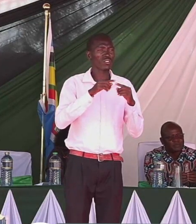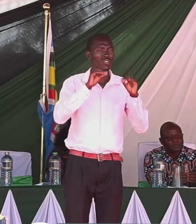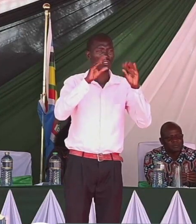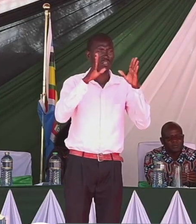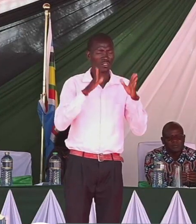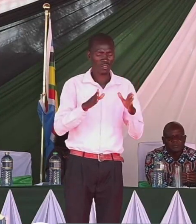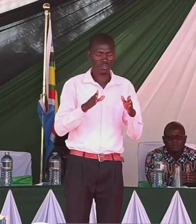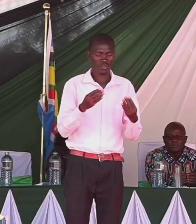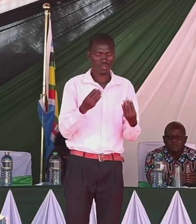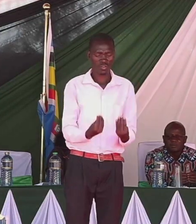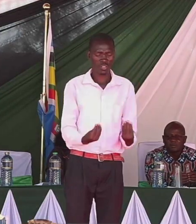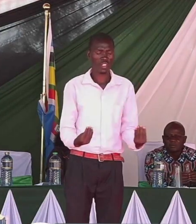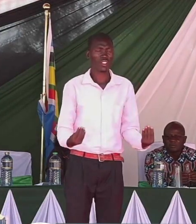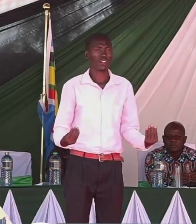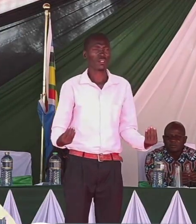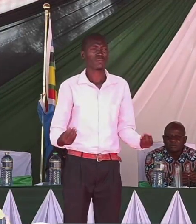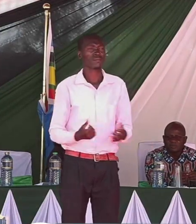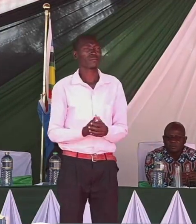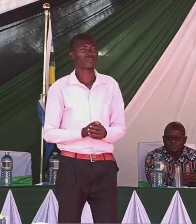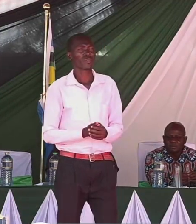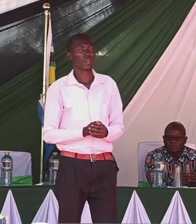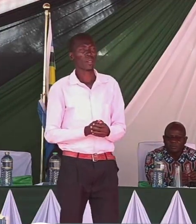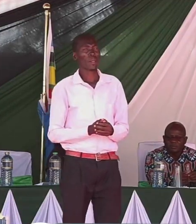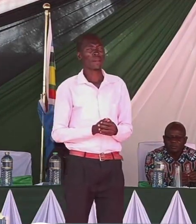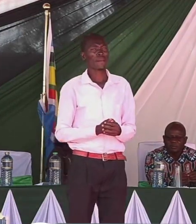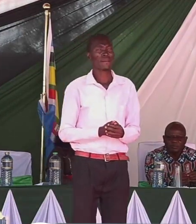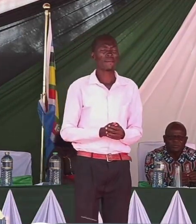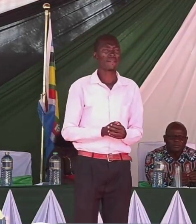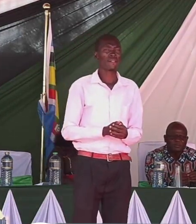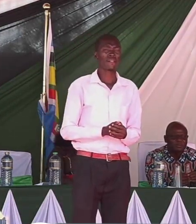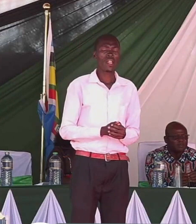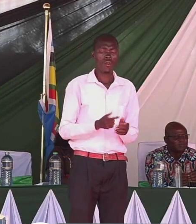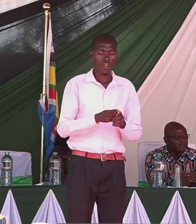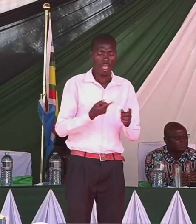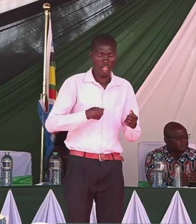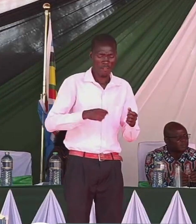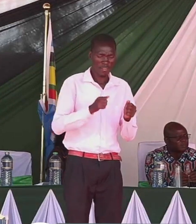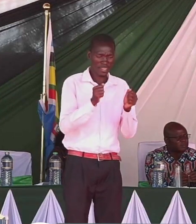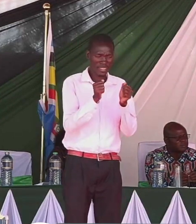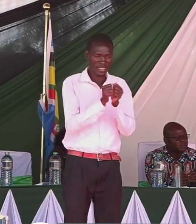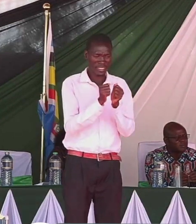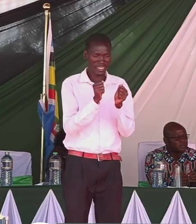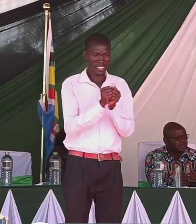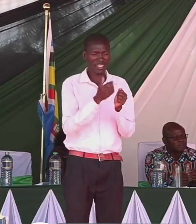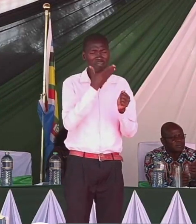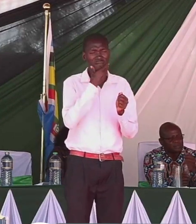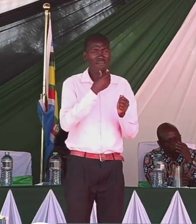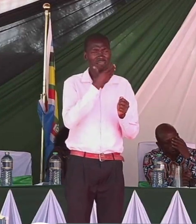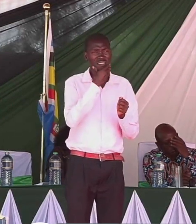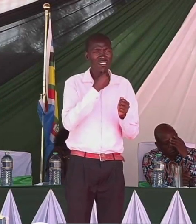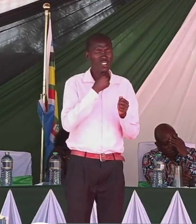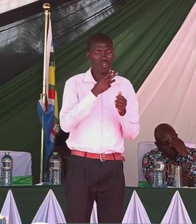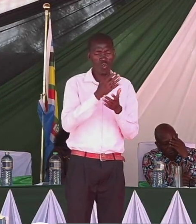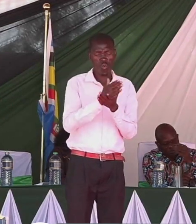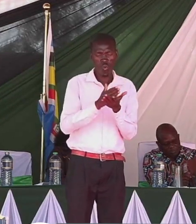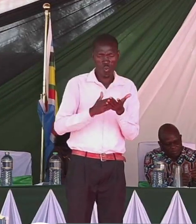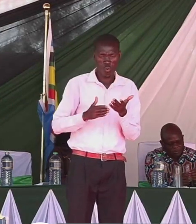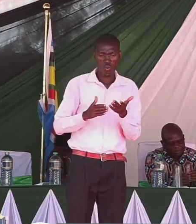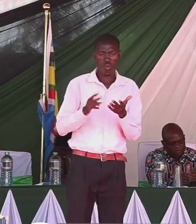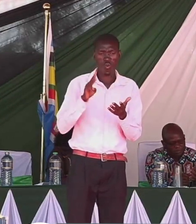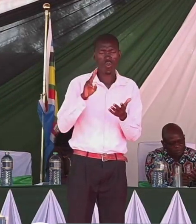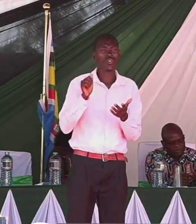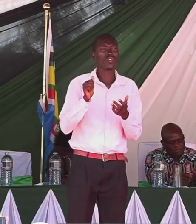to child. We have 10 male ward coordinators and 16 female